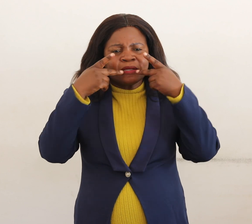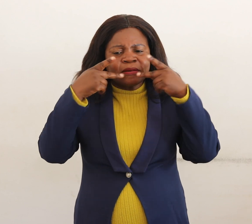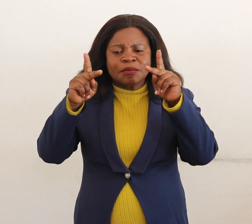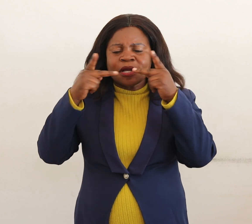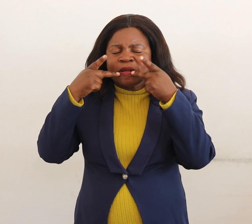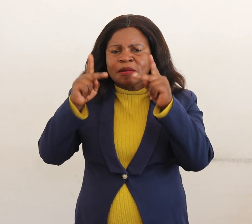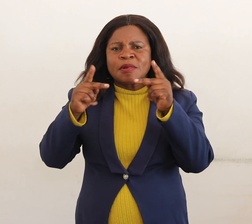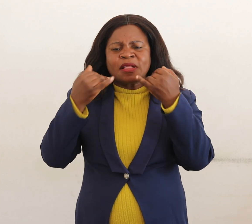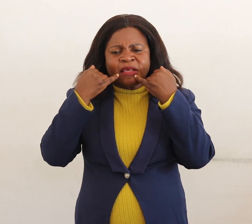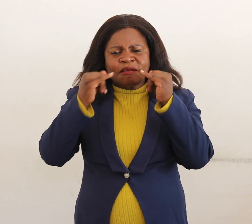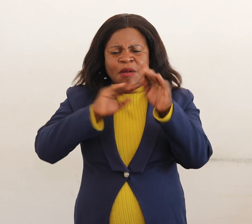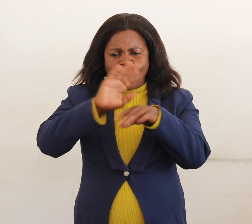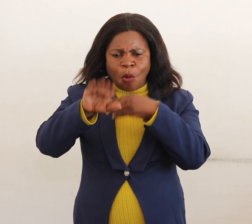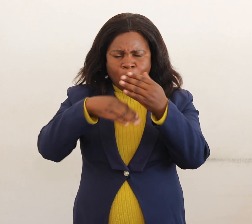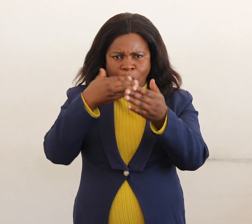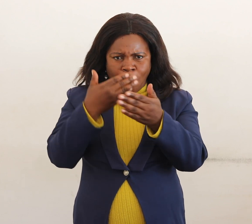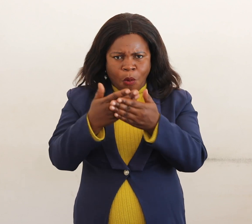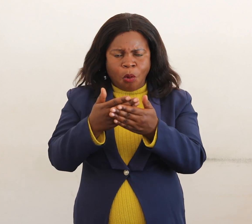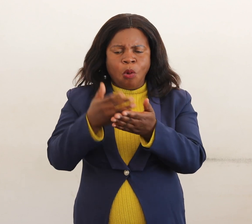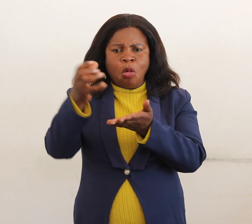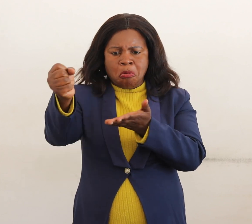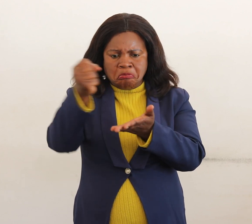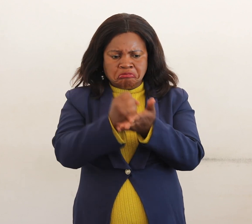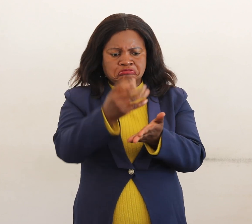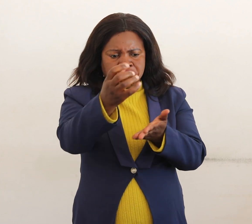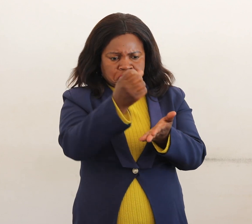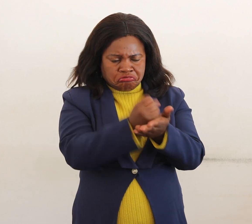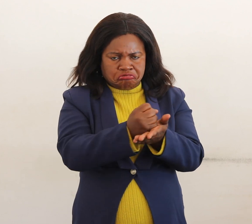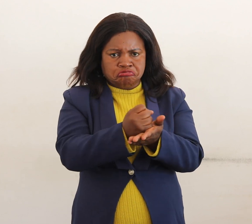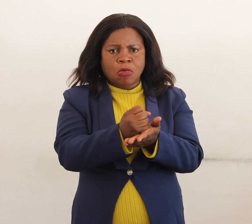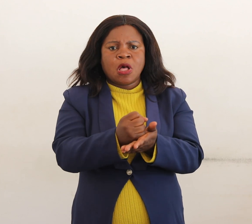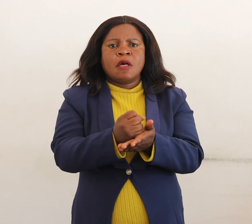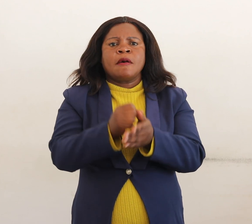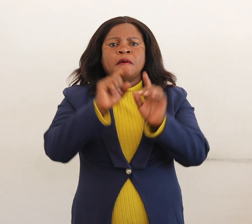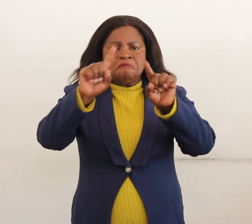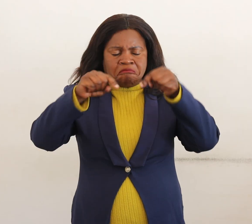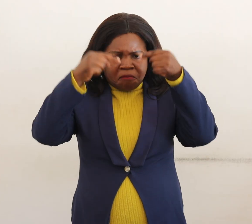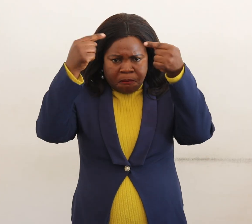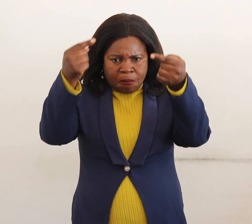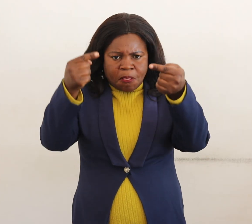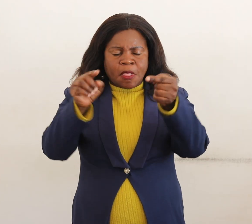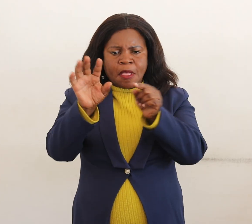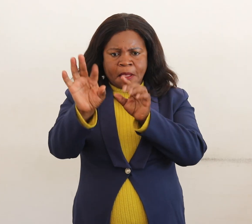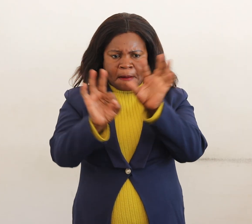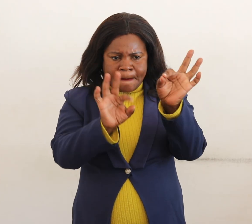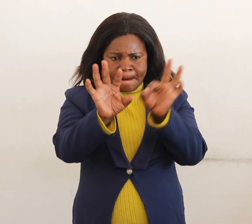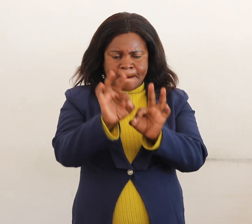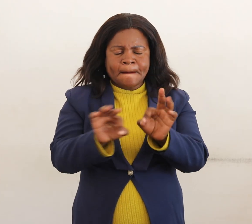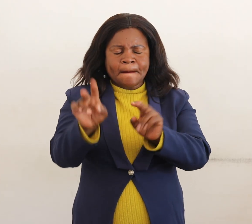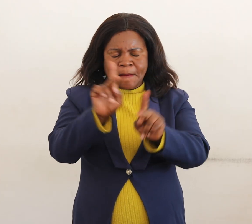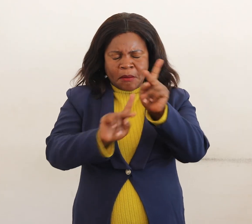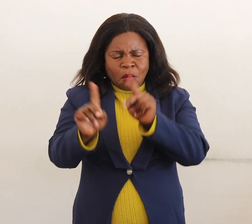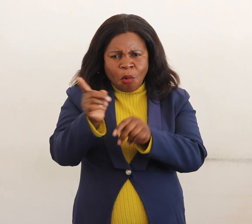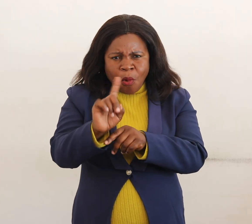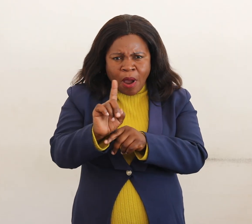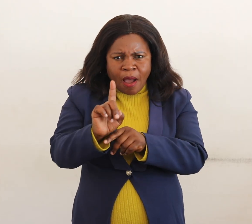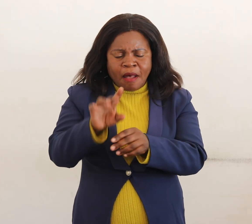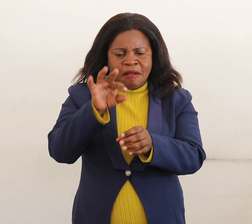of all successfully nominated candidates at nomination centers.